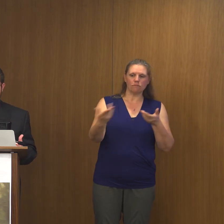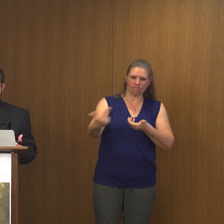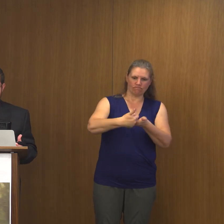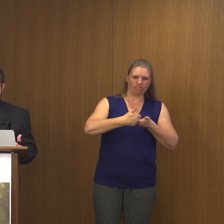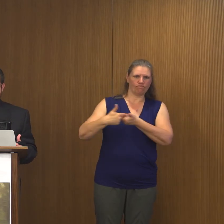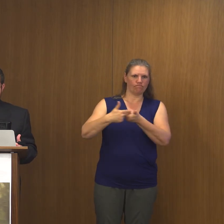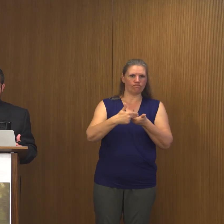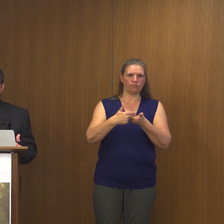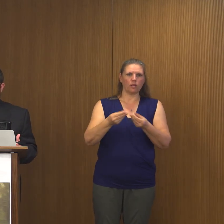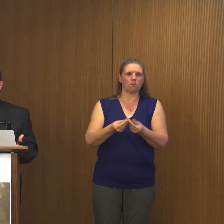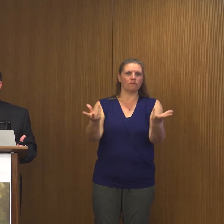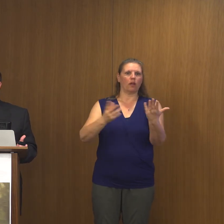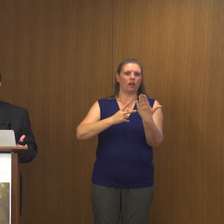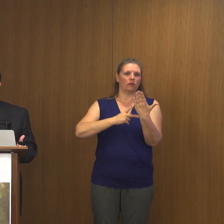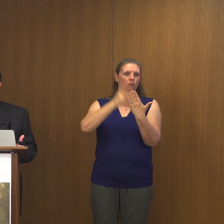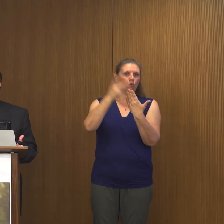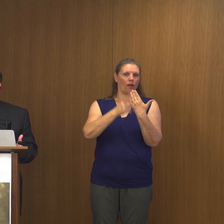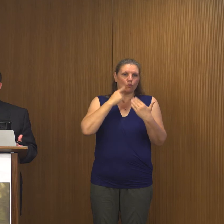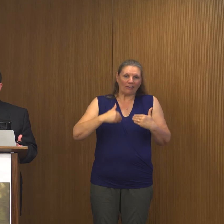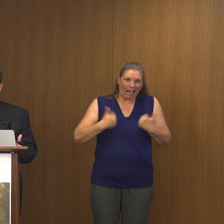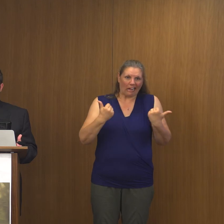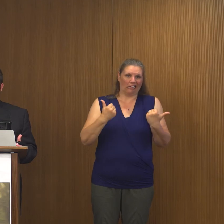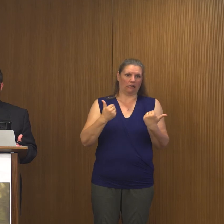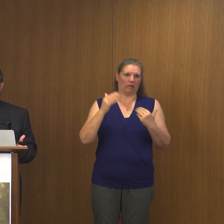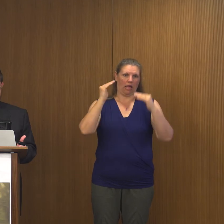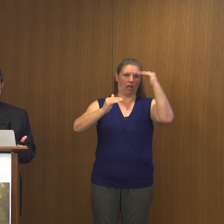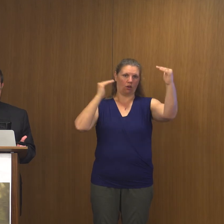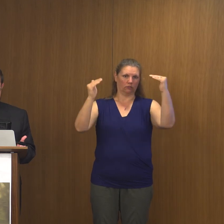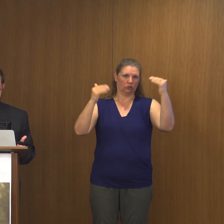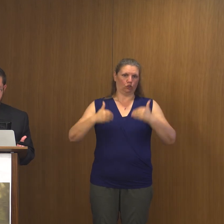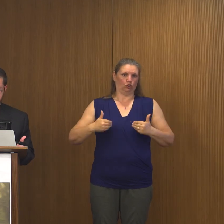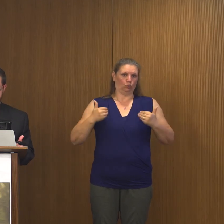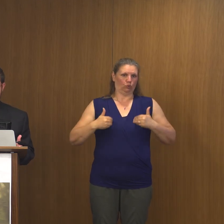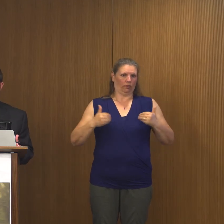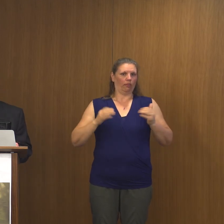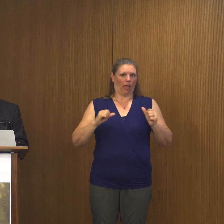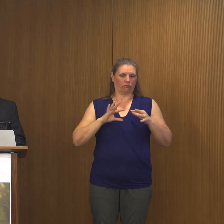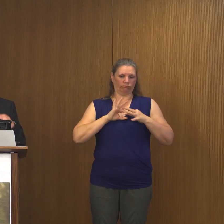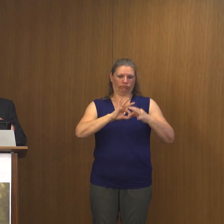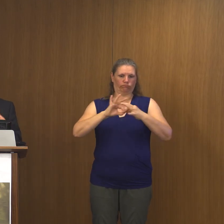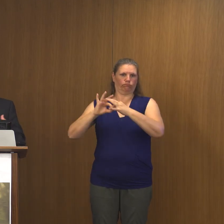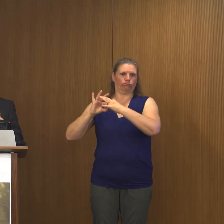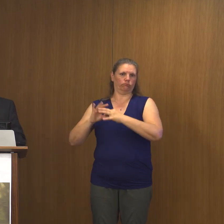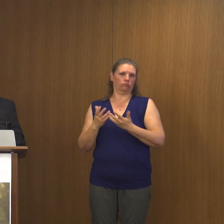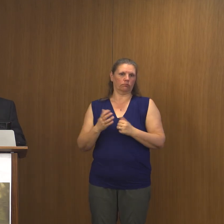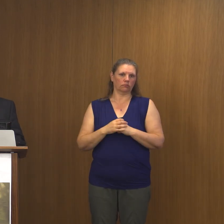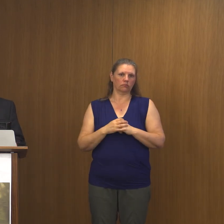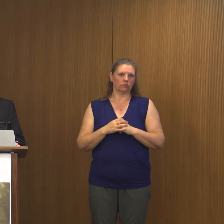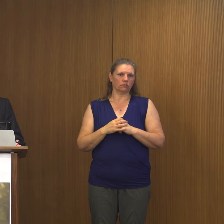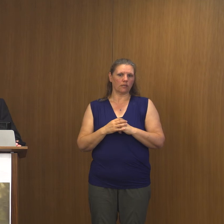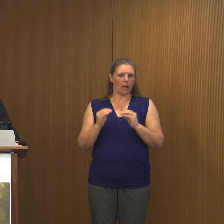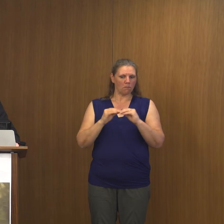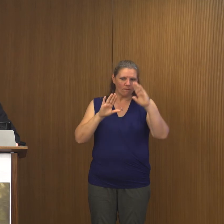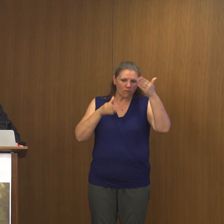that will provide young adults and youth a place to connect with people who understand and kind of work to develop those important skills